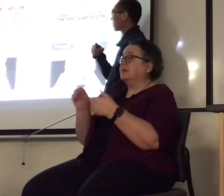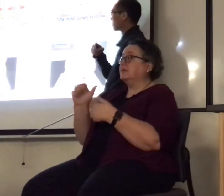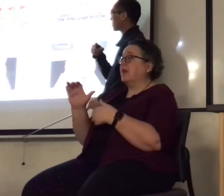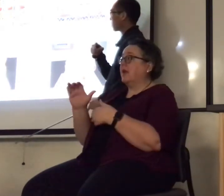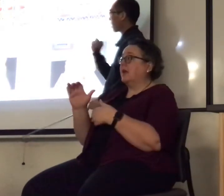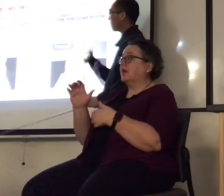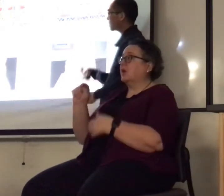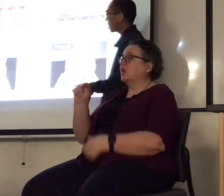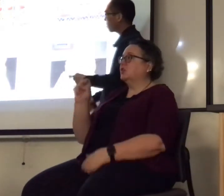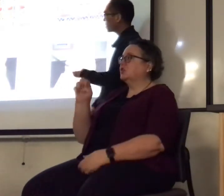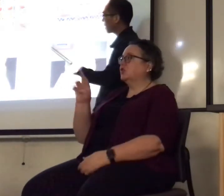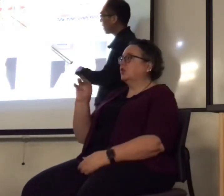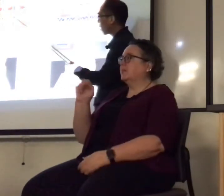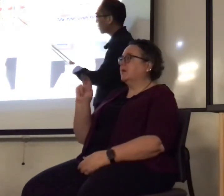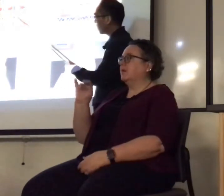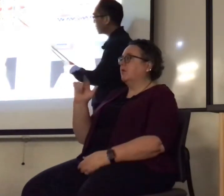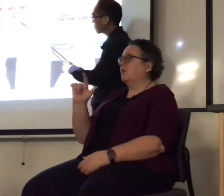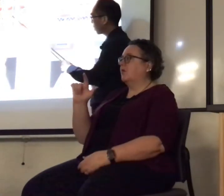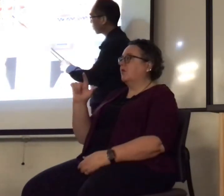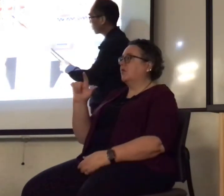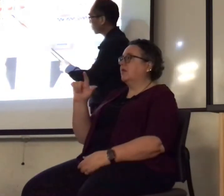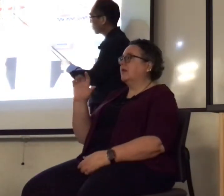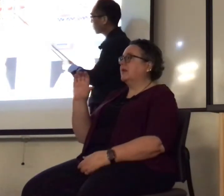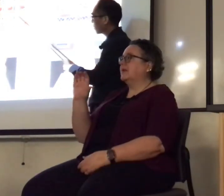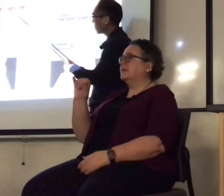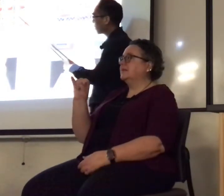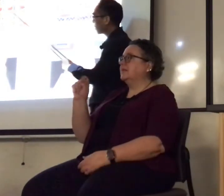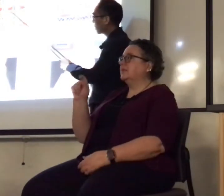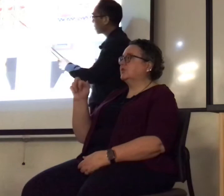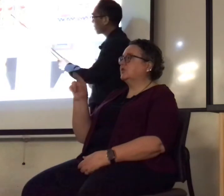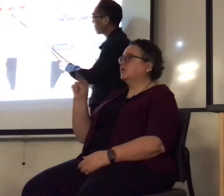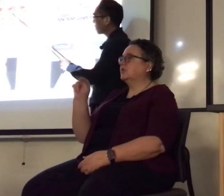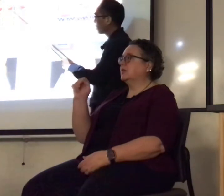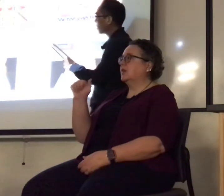The terminal cisternae? On this color, it's that odd beige color.